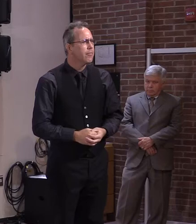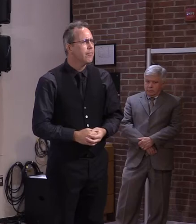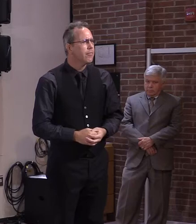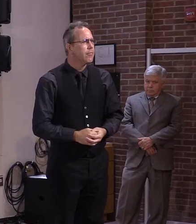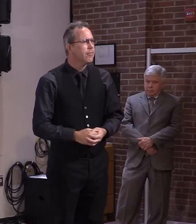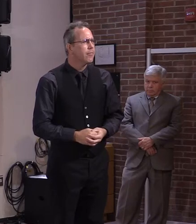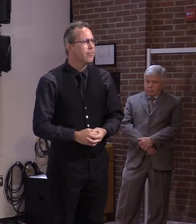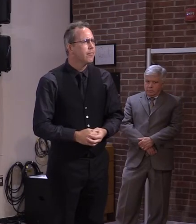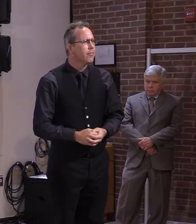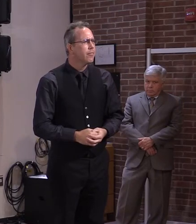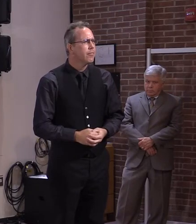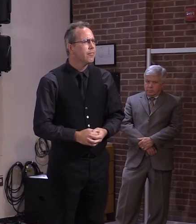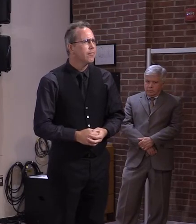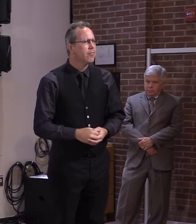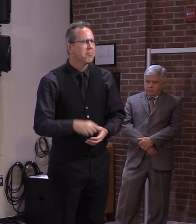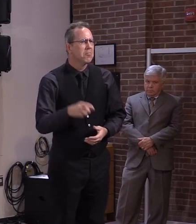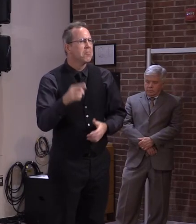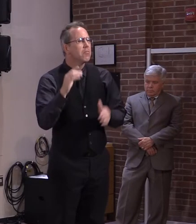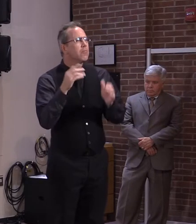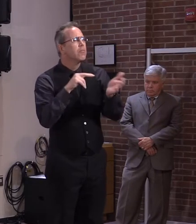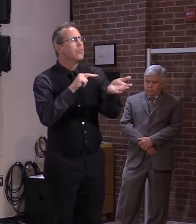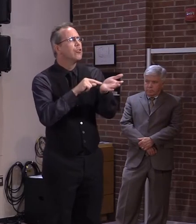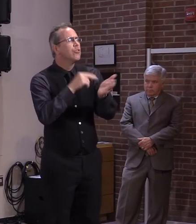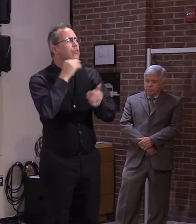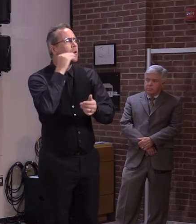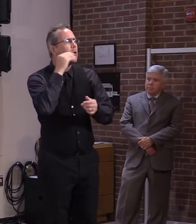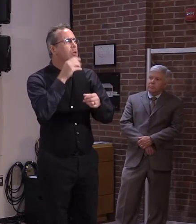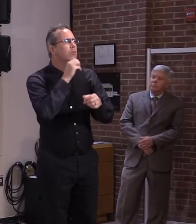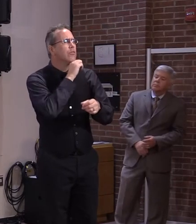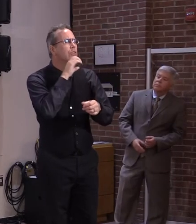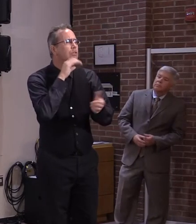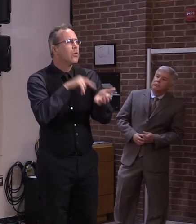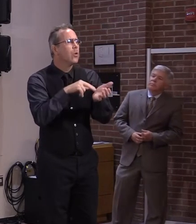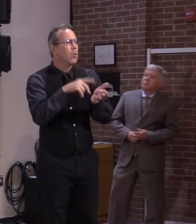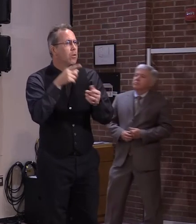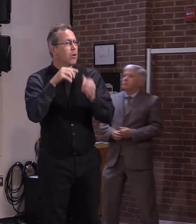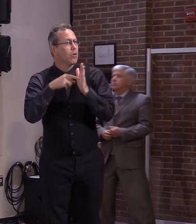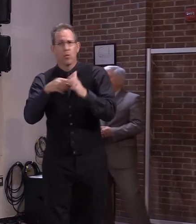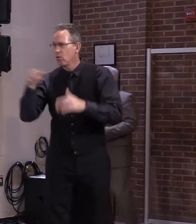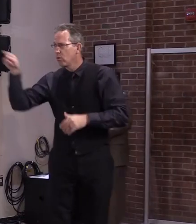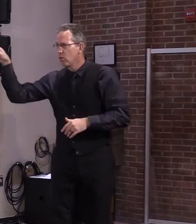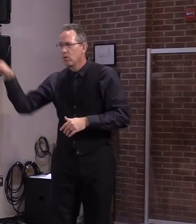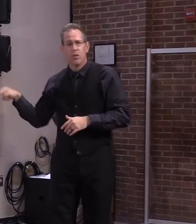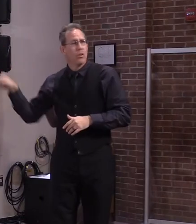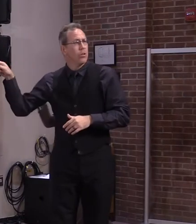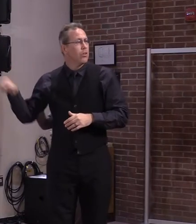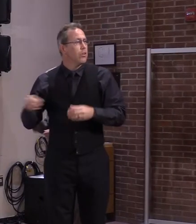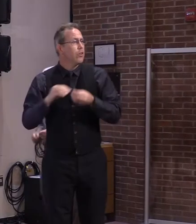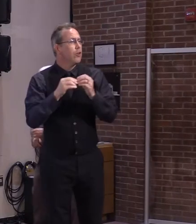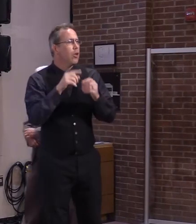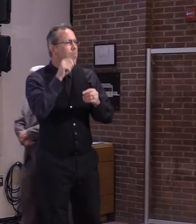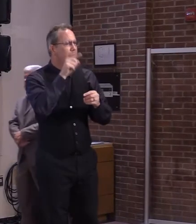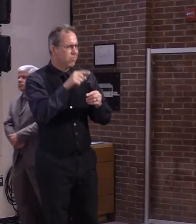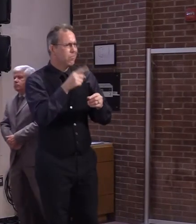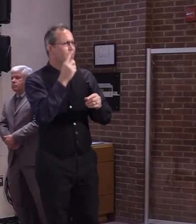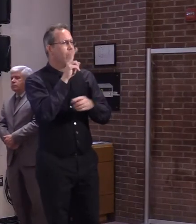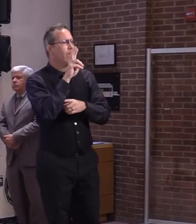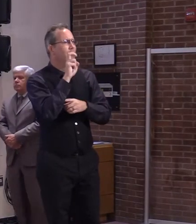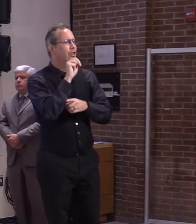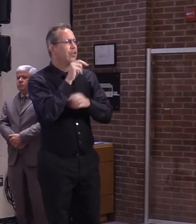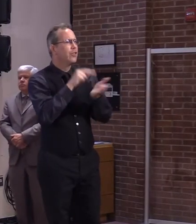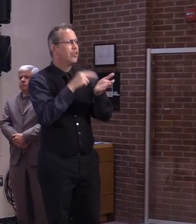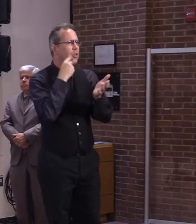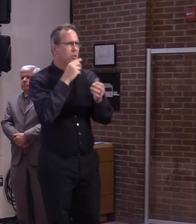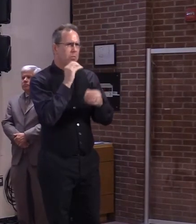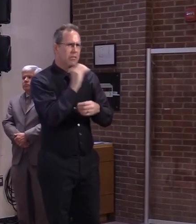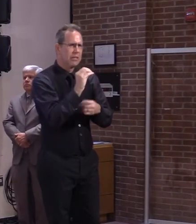week before and 30 cases now, and I'm wondering if that's to do with the data glitch or some